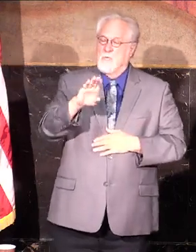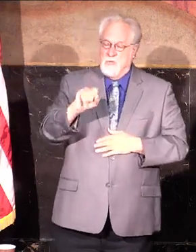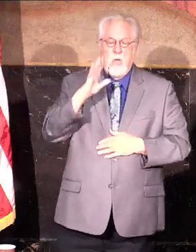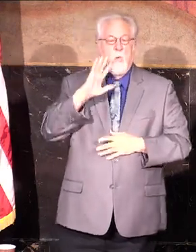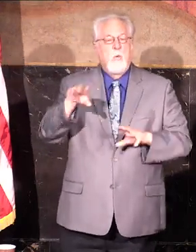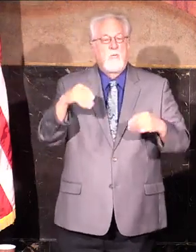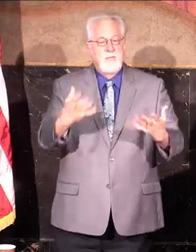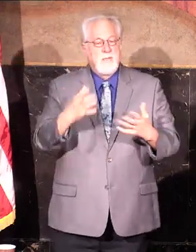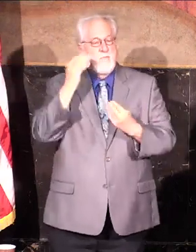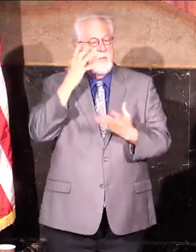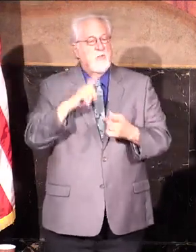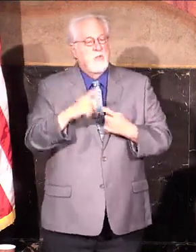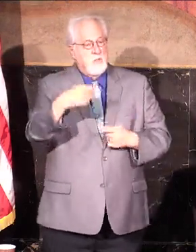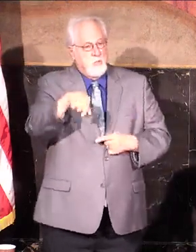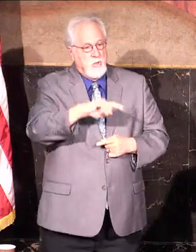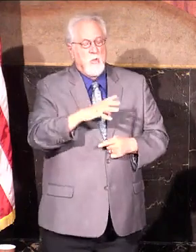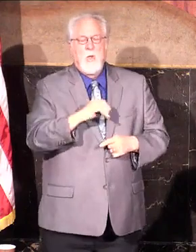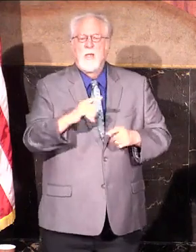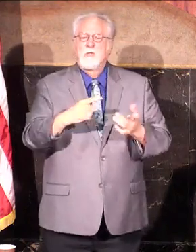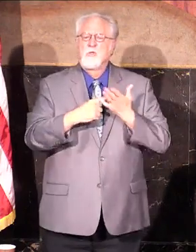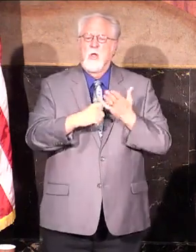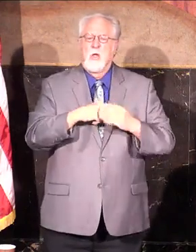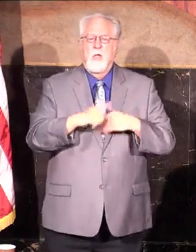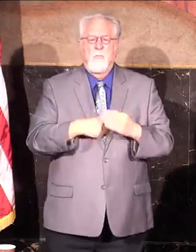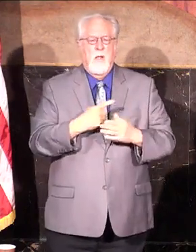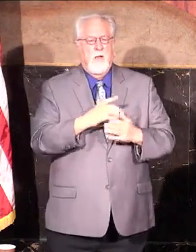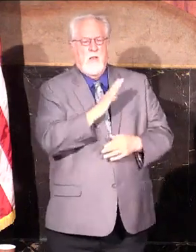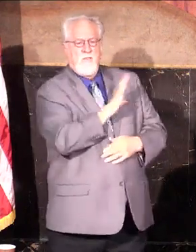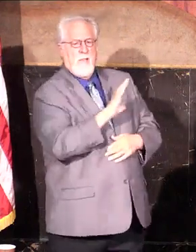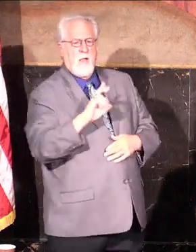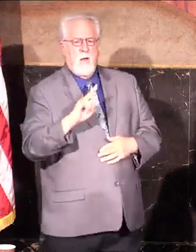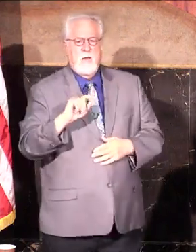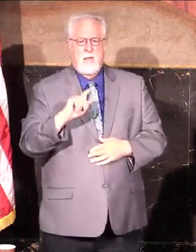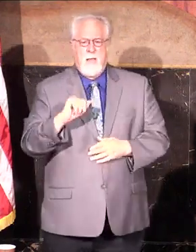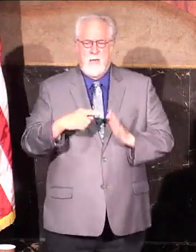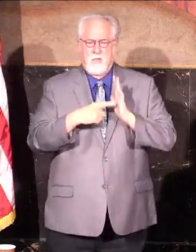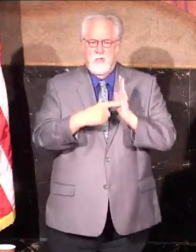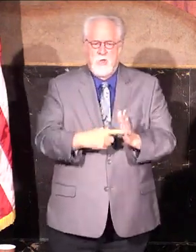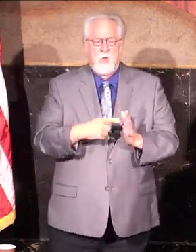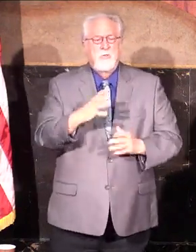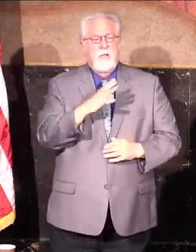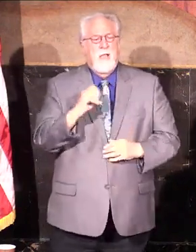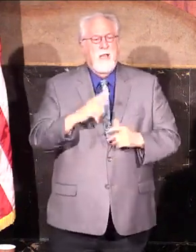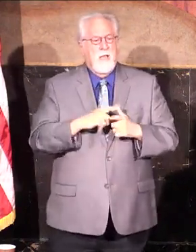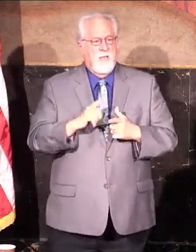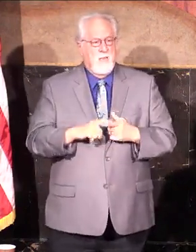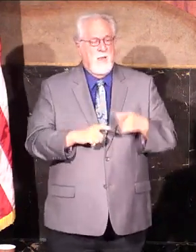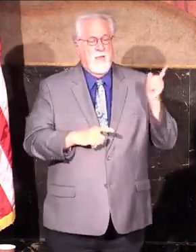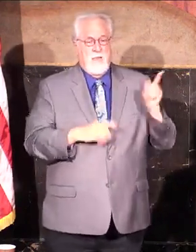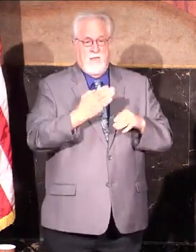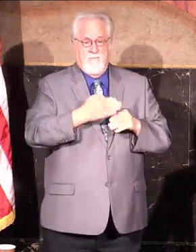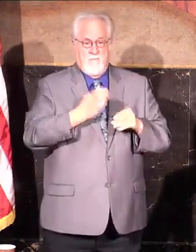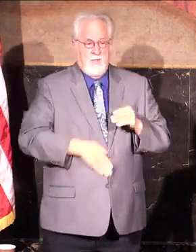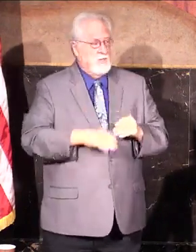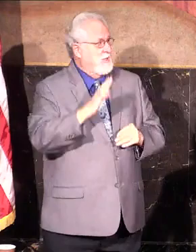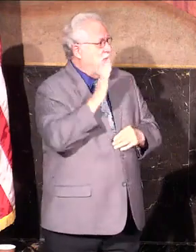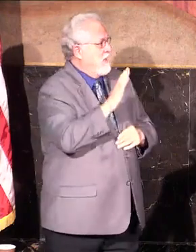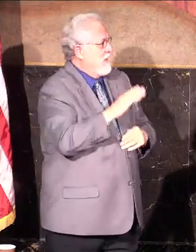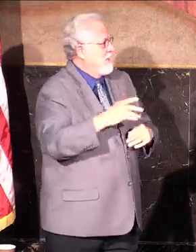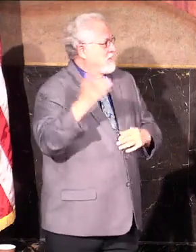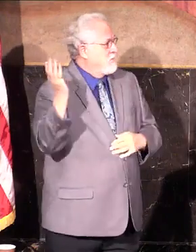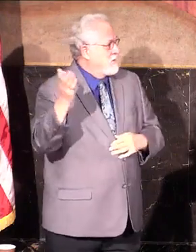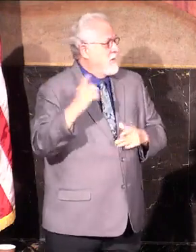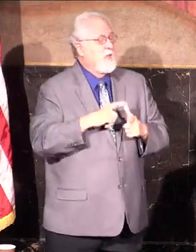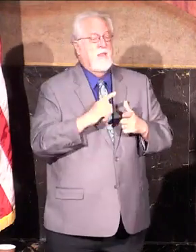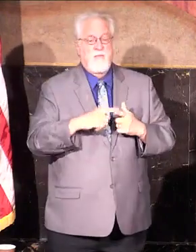to you all and talk about what their data is revealing. And then when he completes his